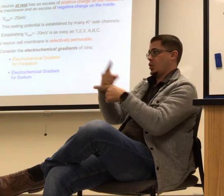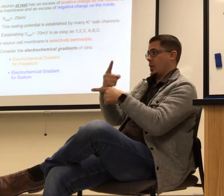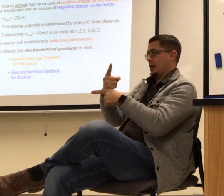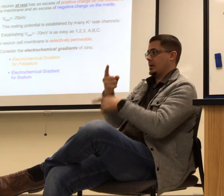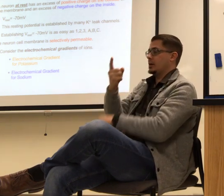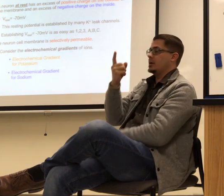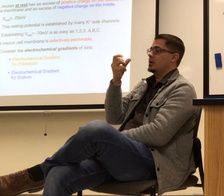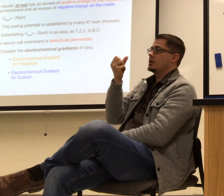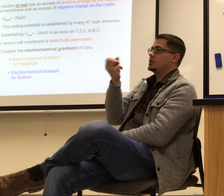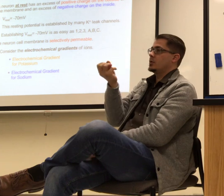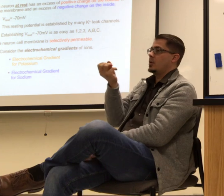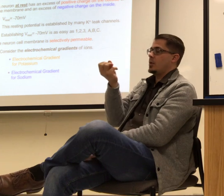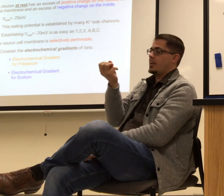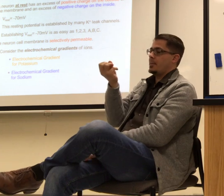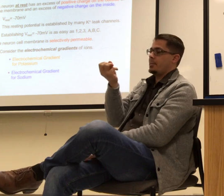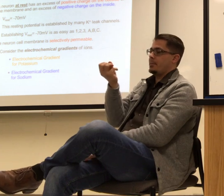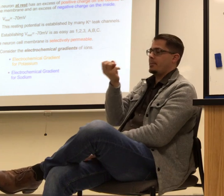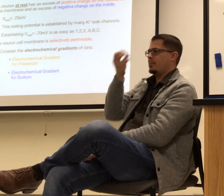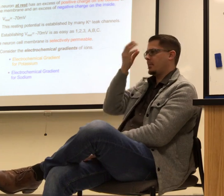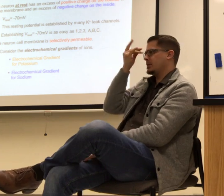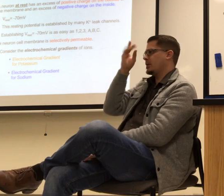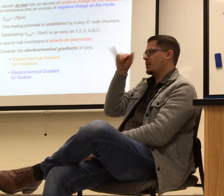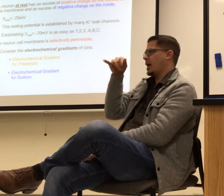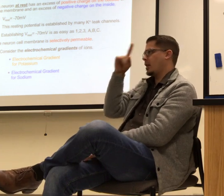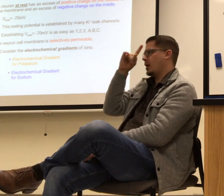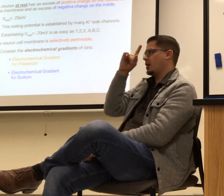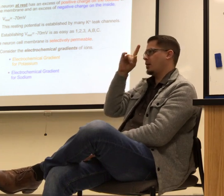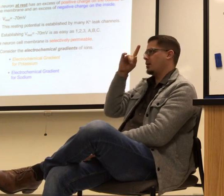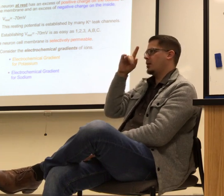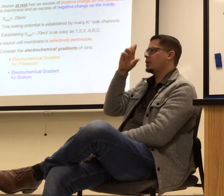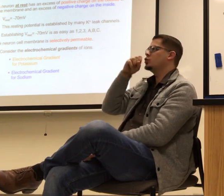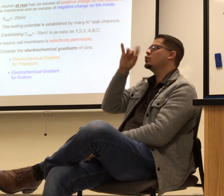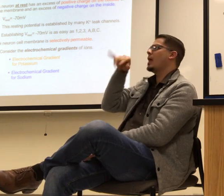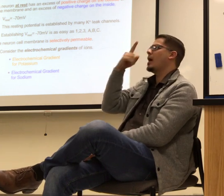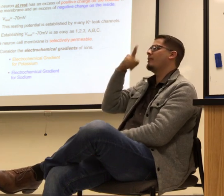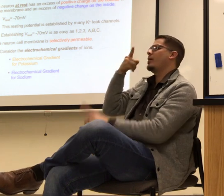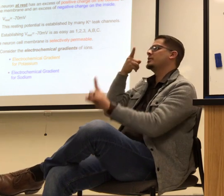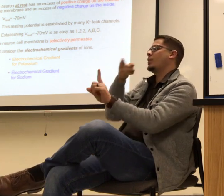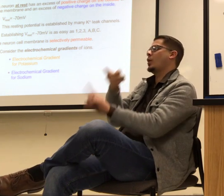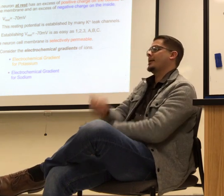let's consider that first point.